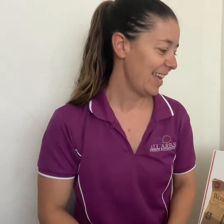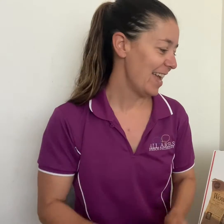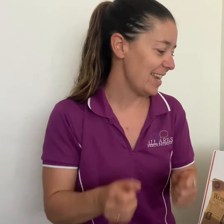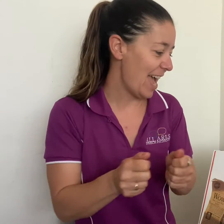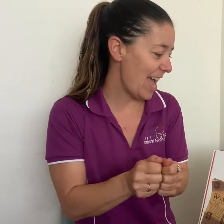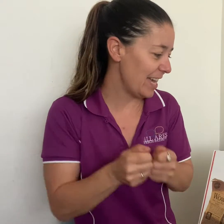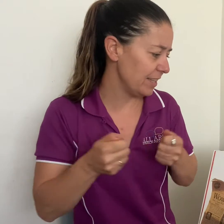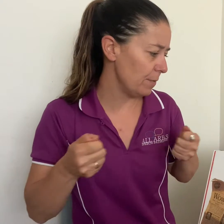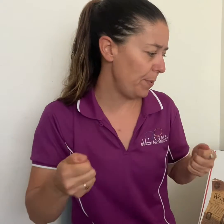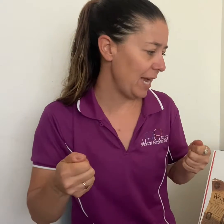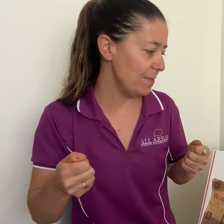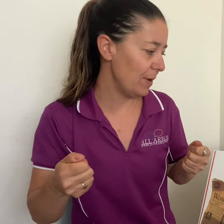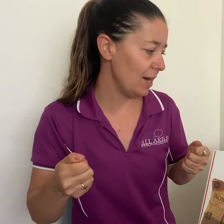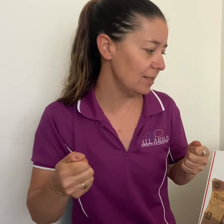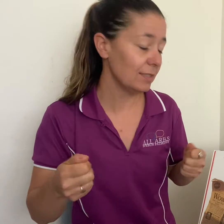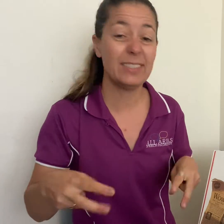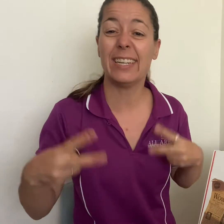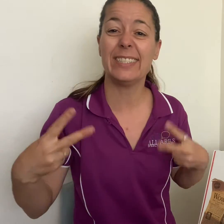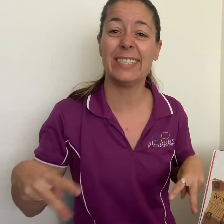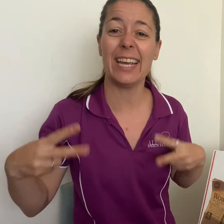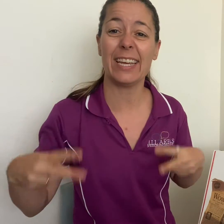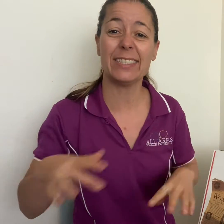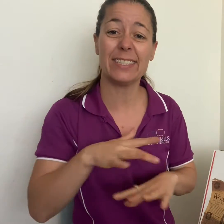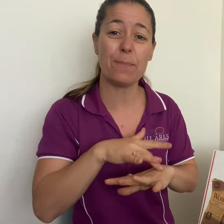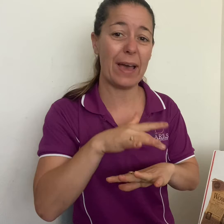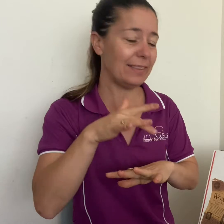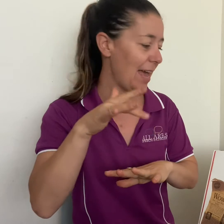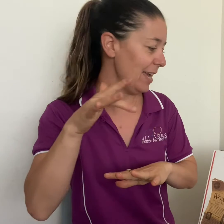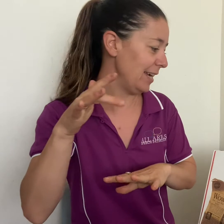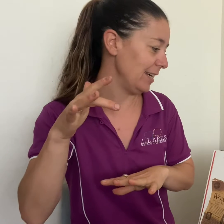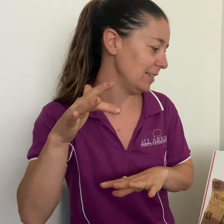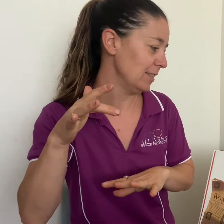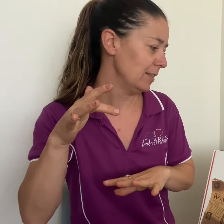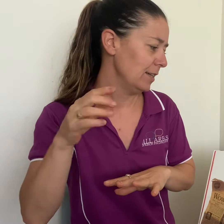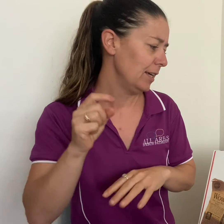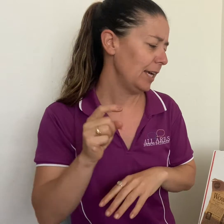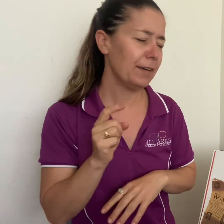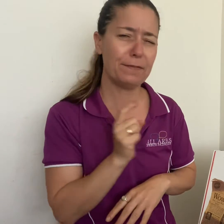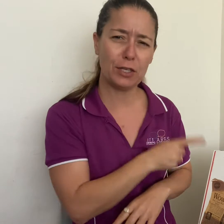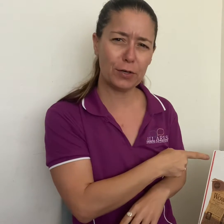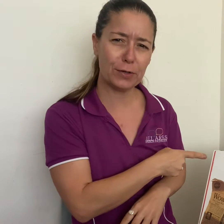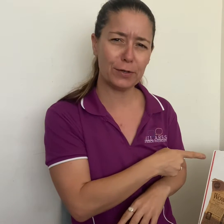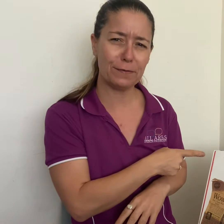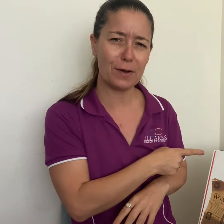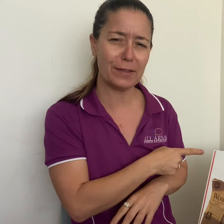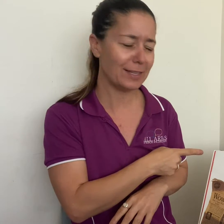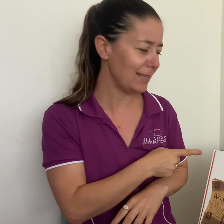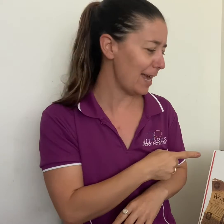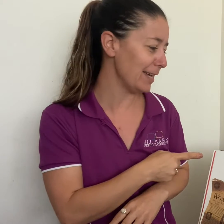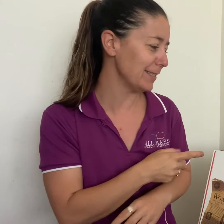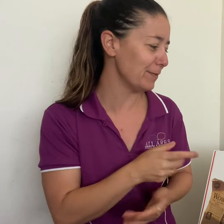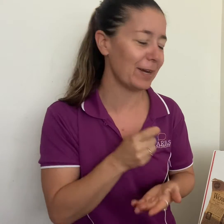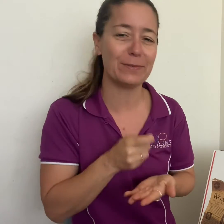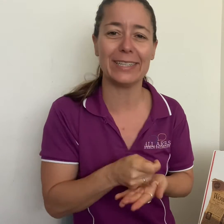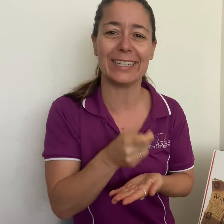An ad in the paper said dance the ballet. If you've got the legs, we're willing